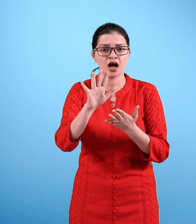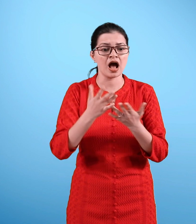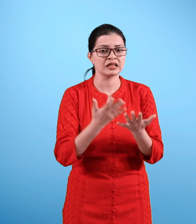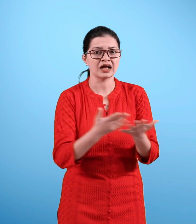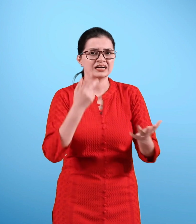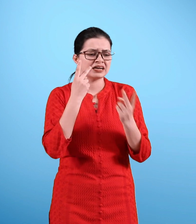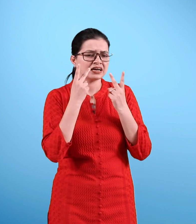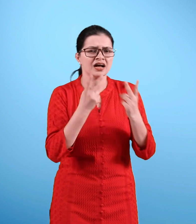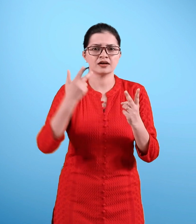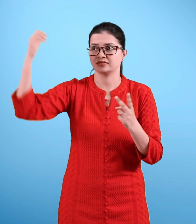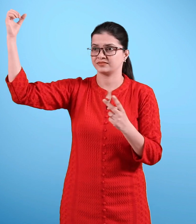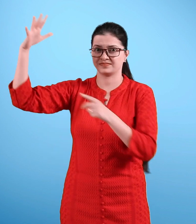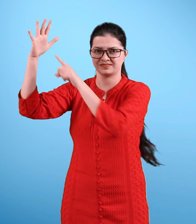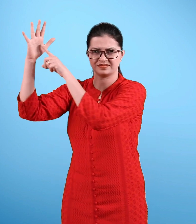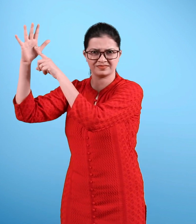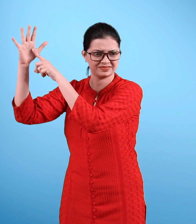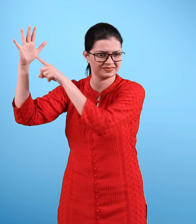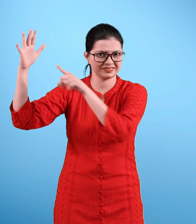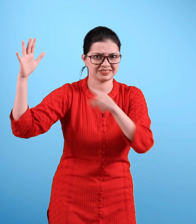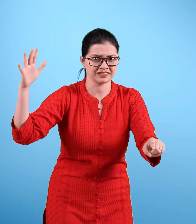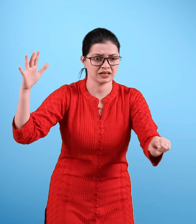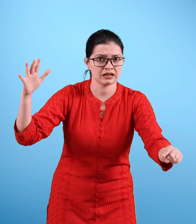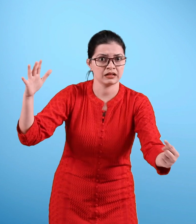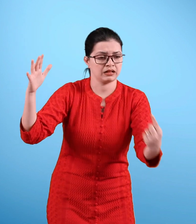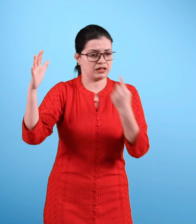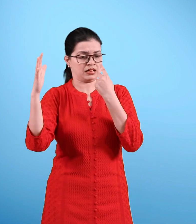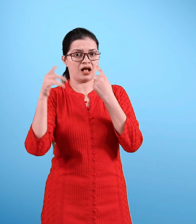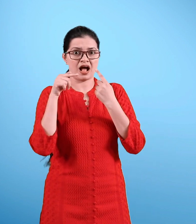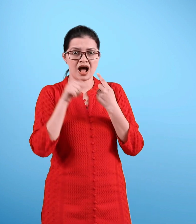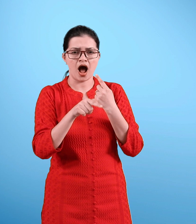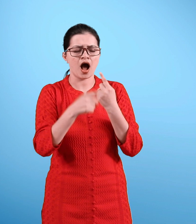falls on these and then travels towards our eye.